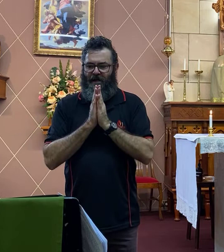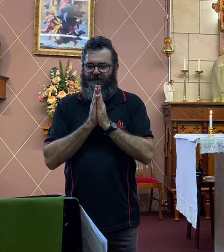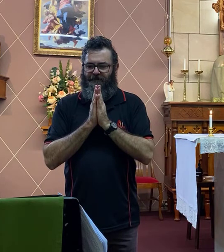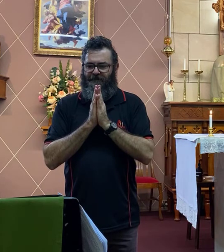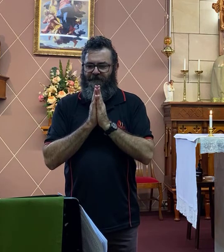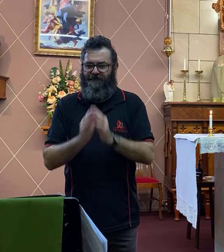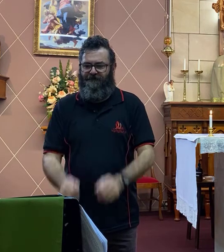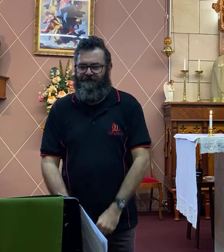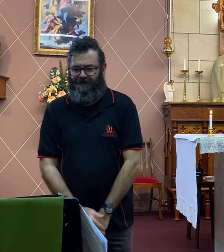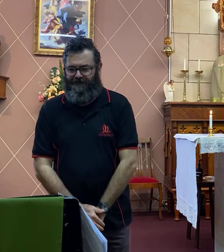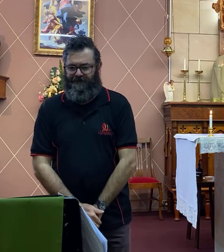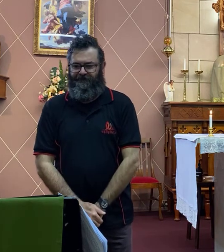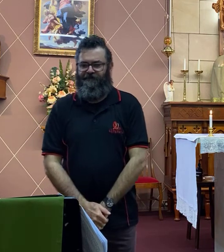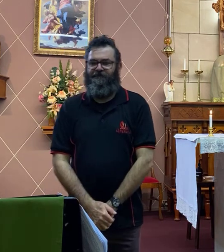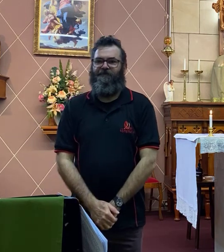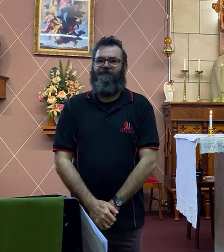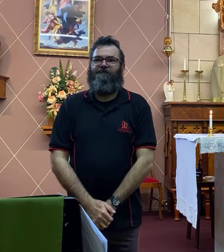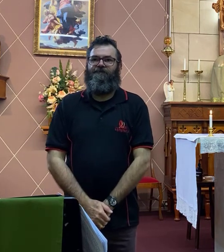prayer.